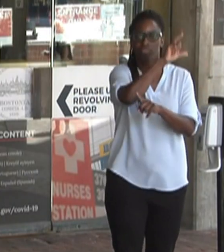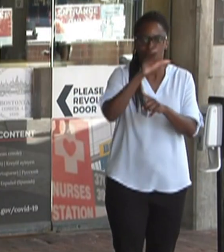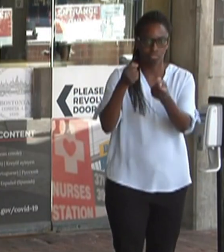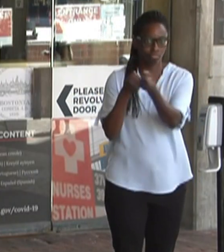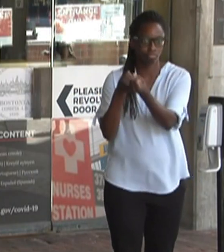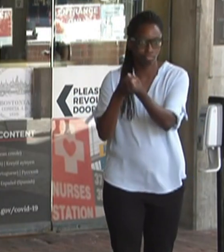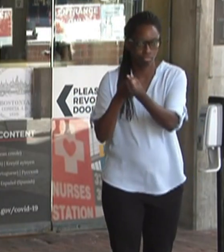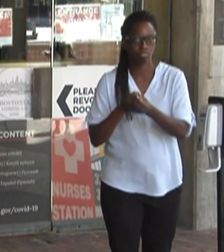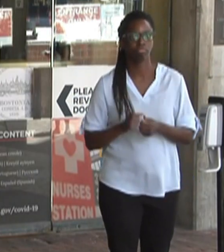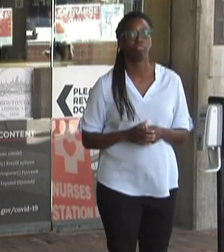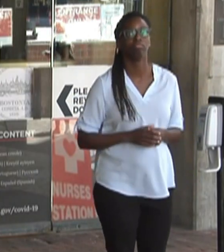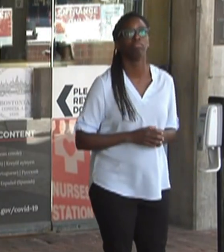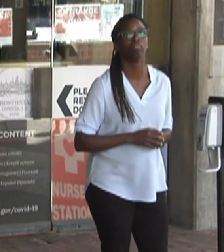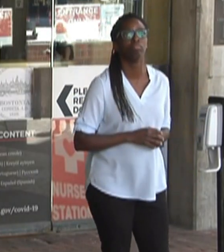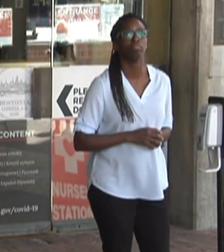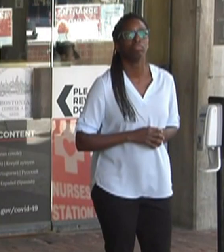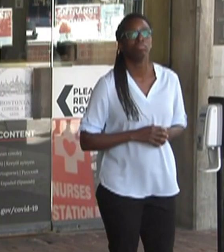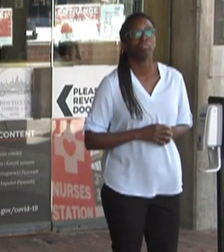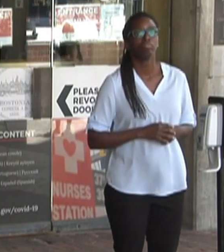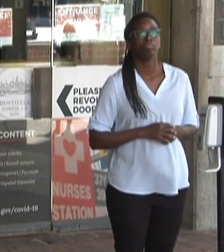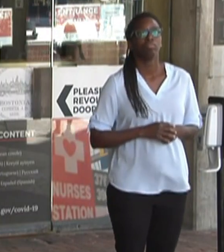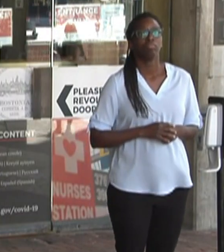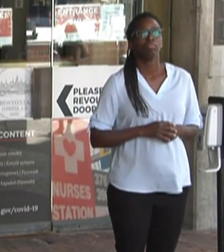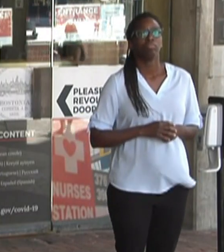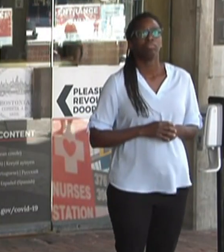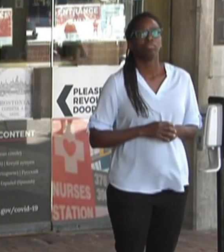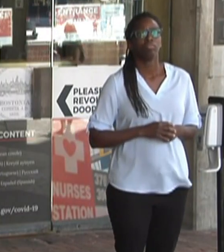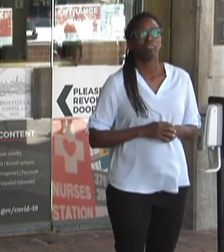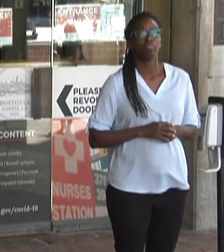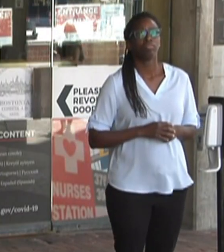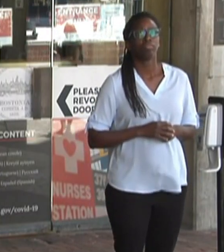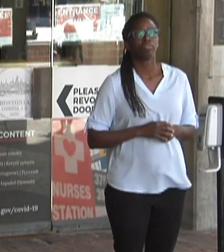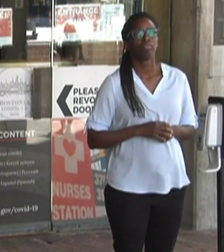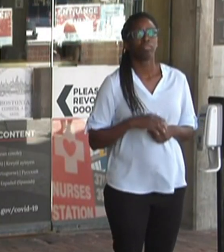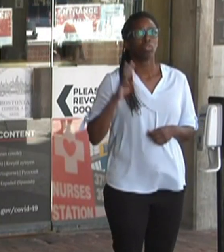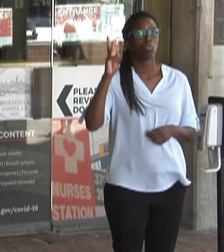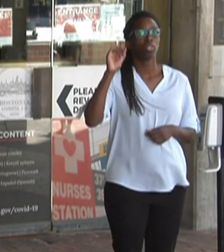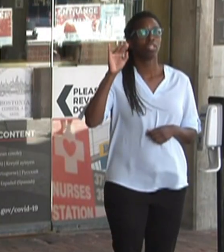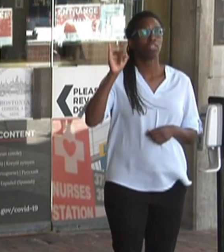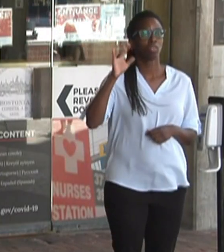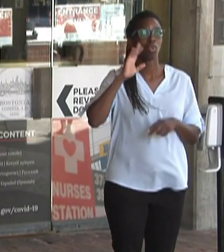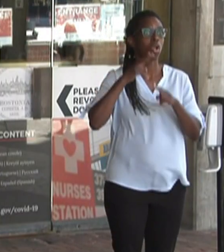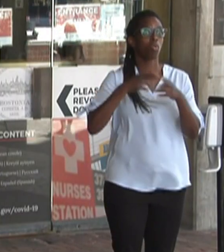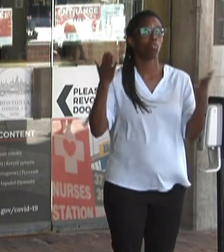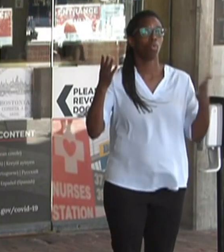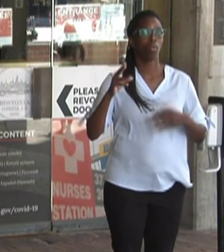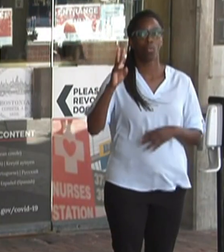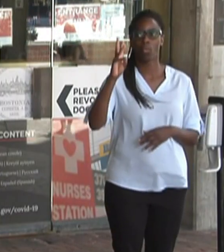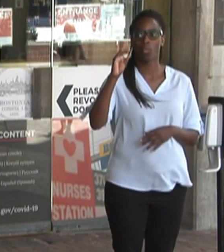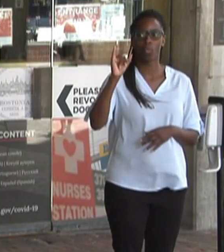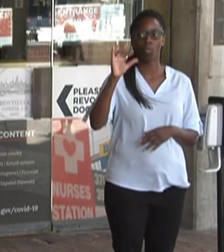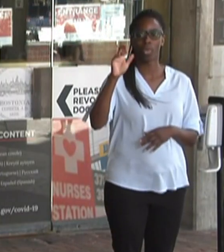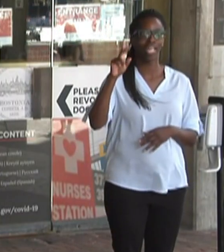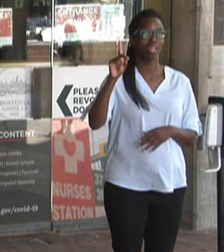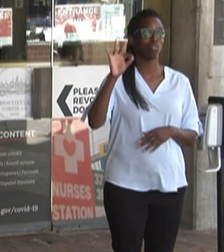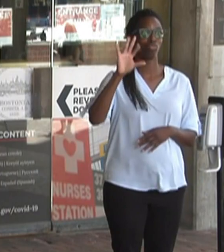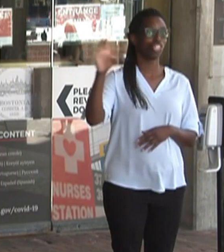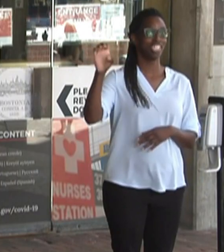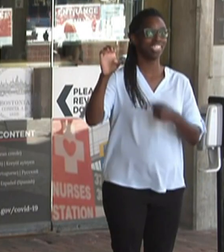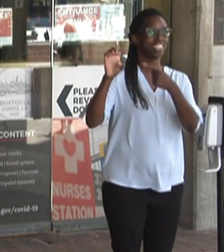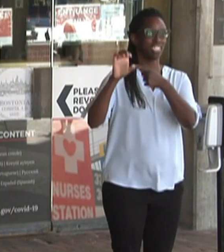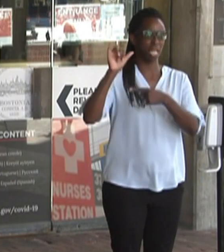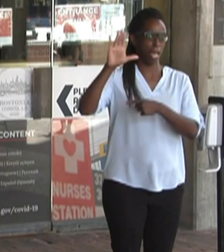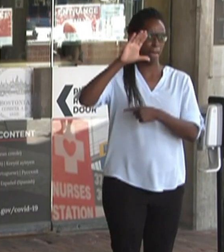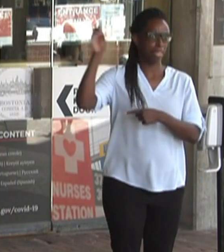internet access to over 100 points across the city in all of our Main Street districts. Digital access is